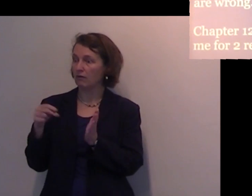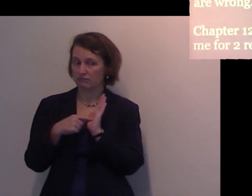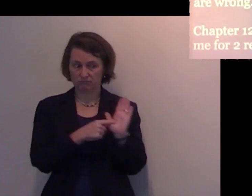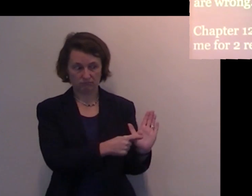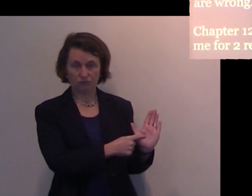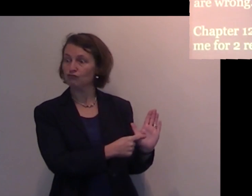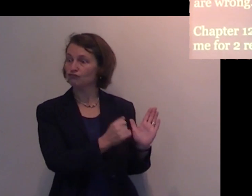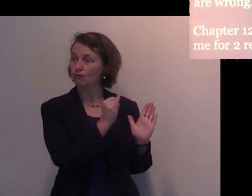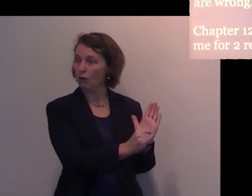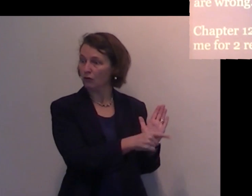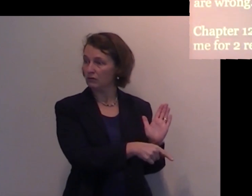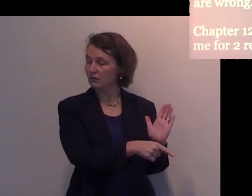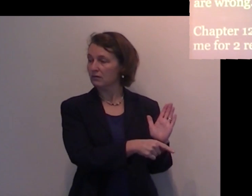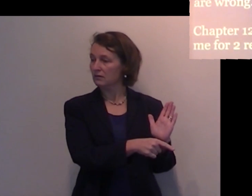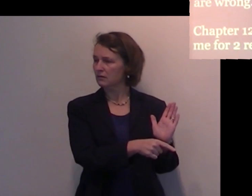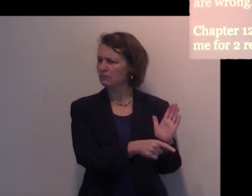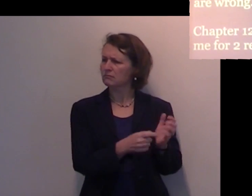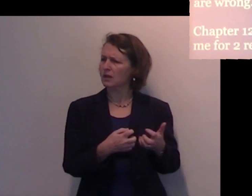Chapter 12 teaches what?